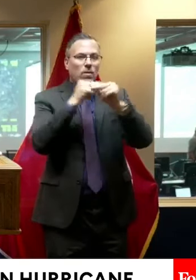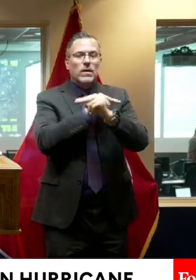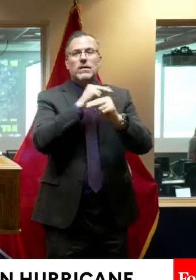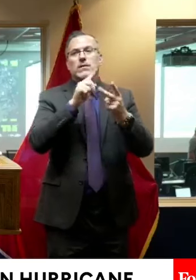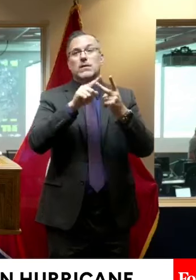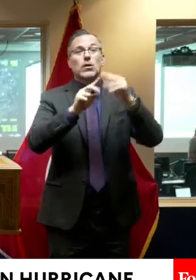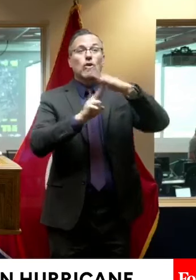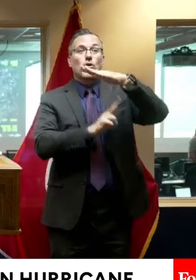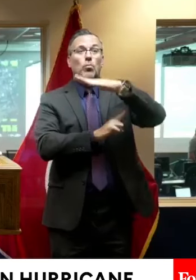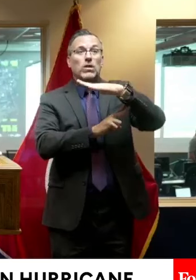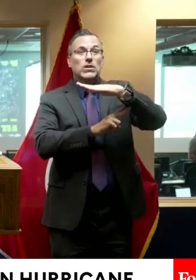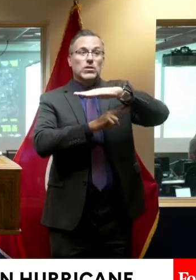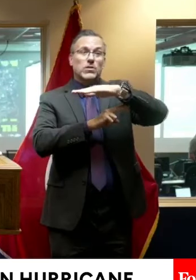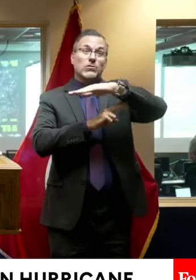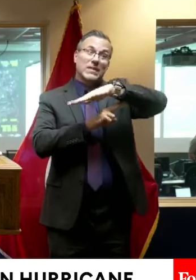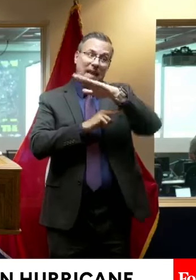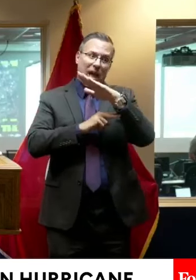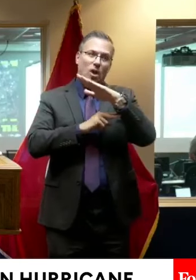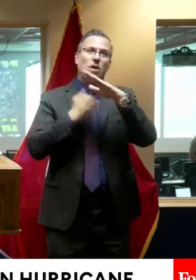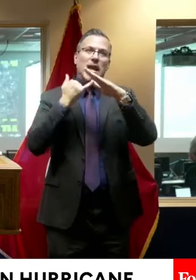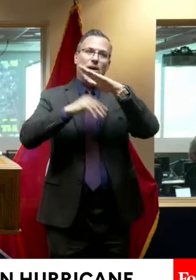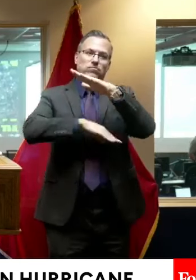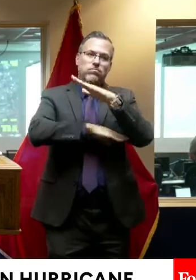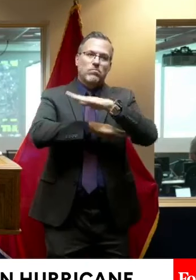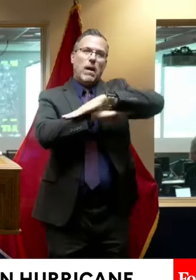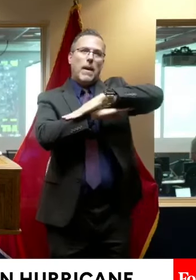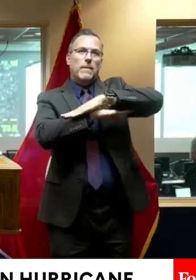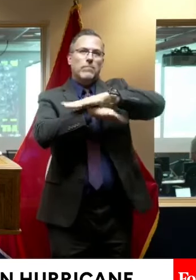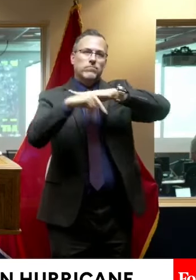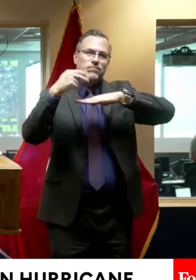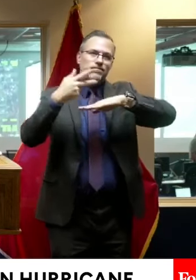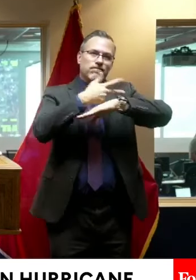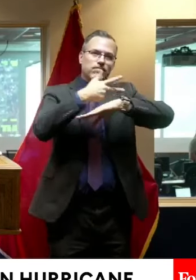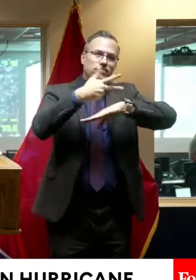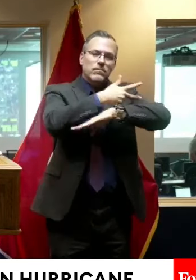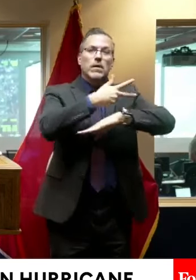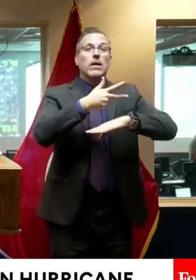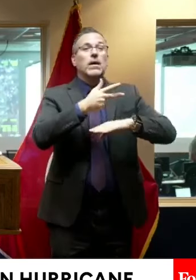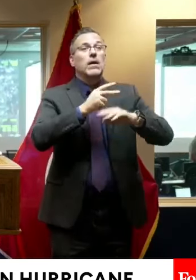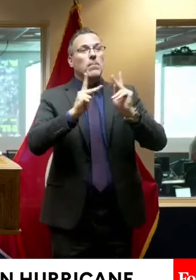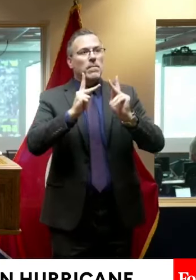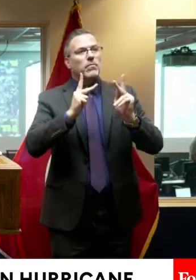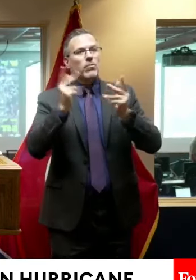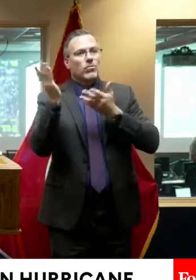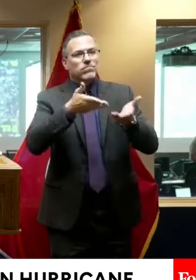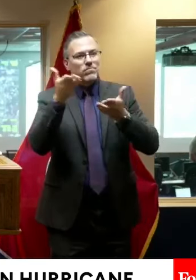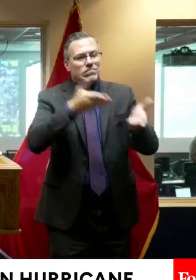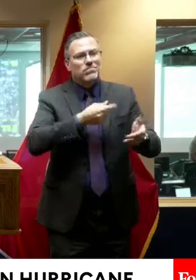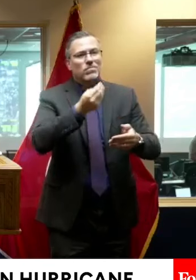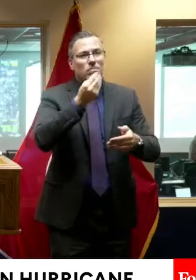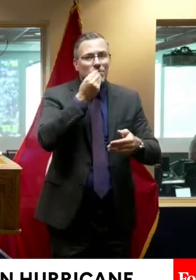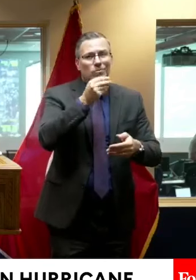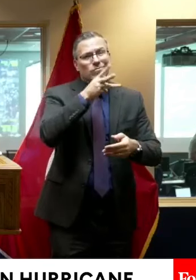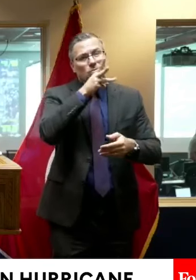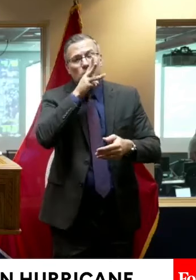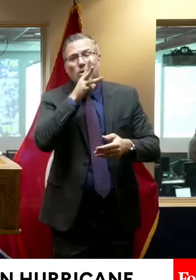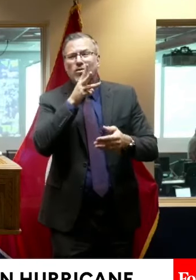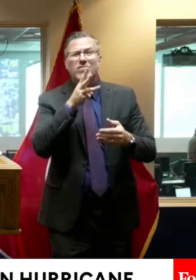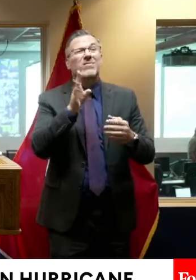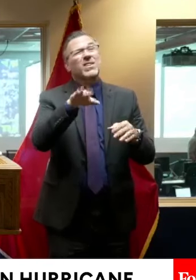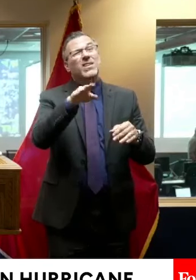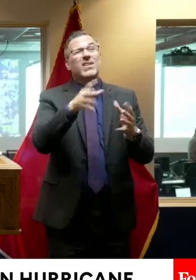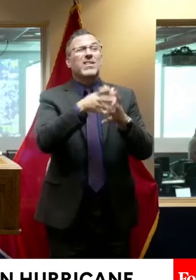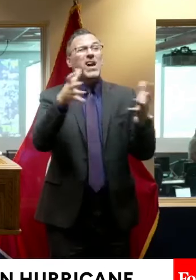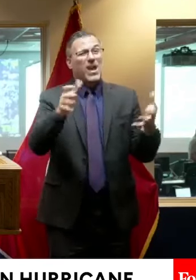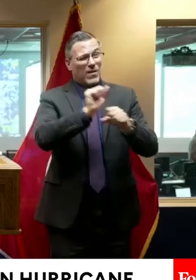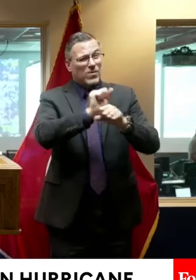restored, people are getting food and water delivered to them when roads are out. There's a lot of work to be done. There's a lot